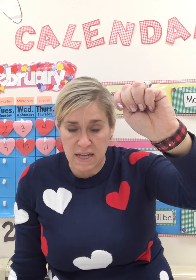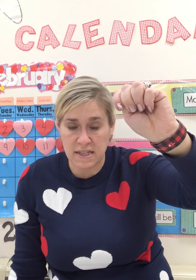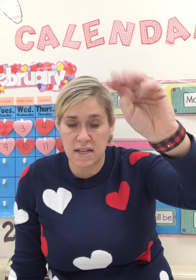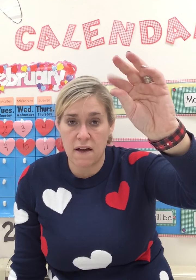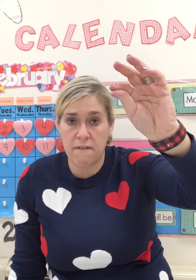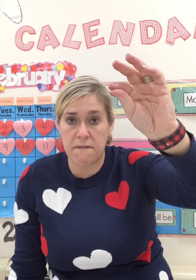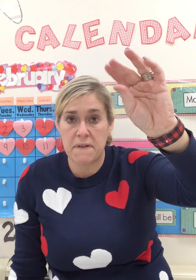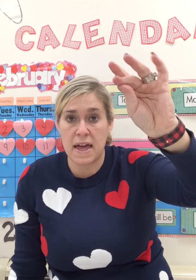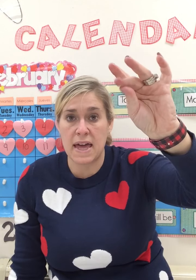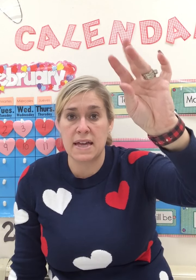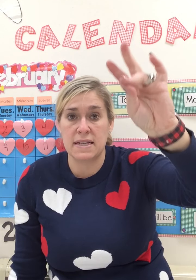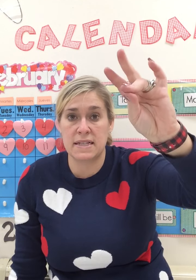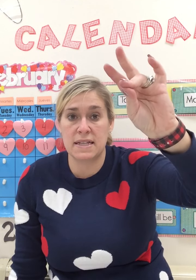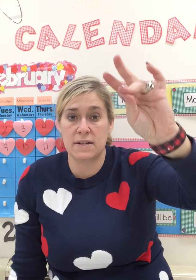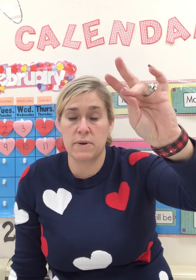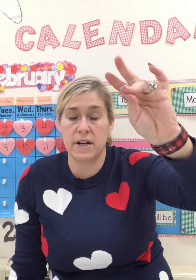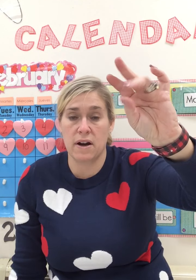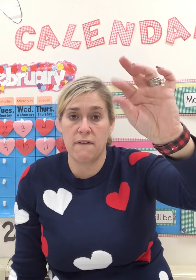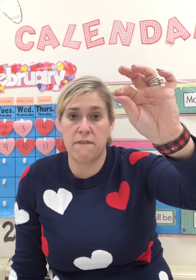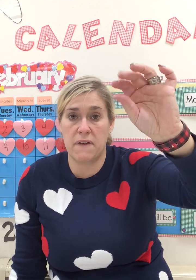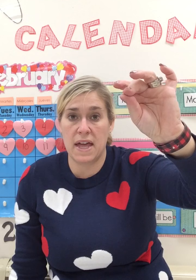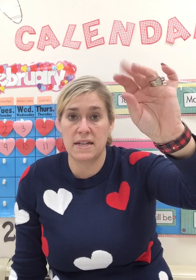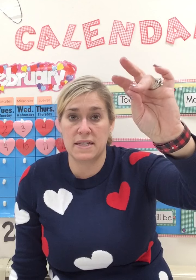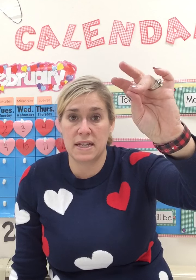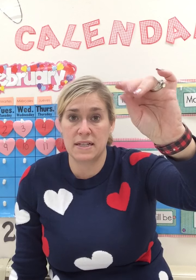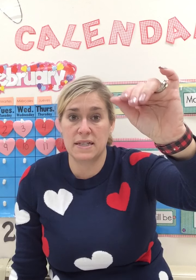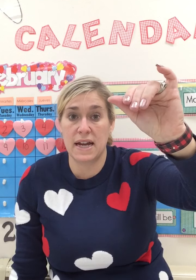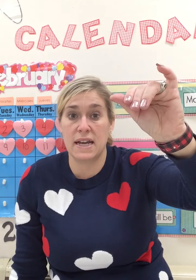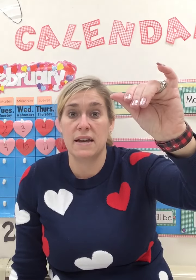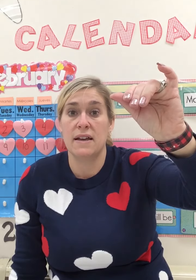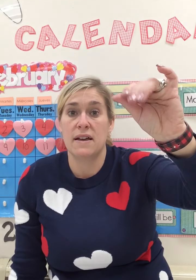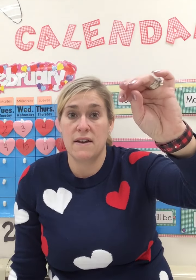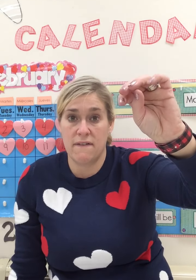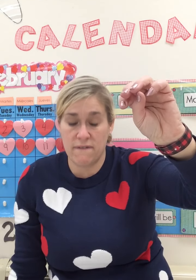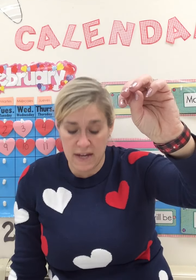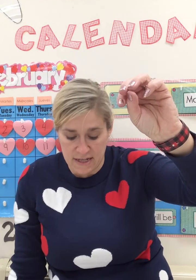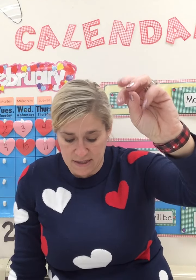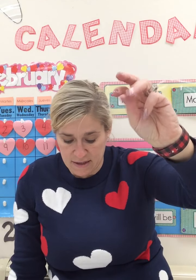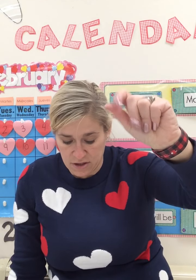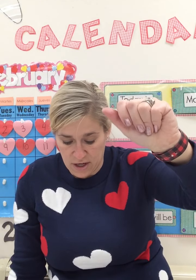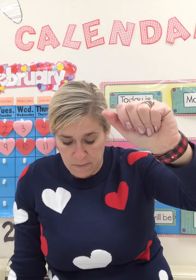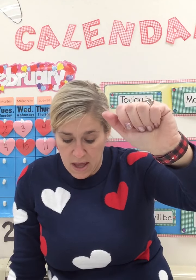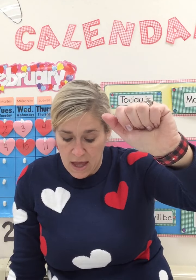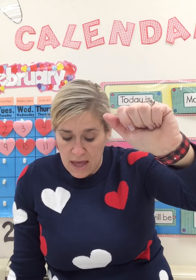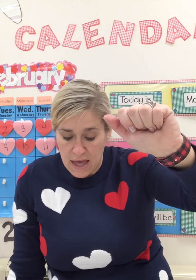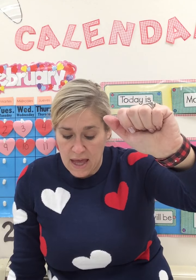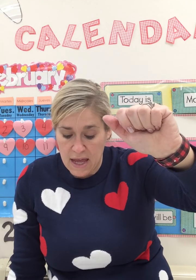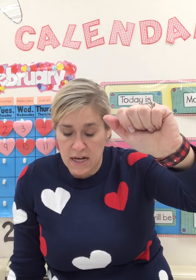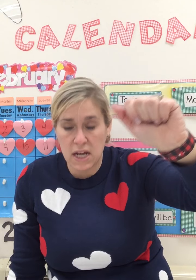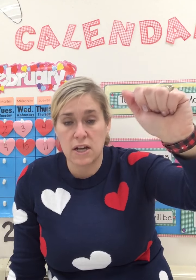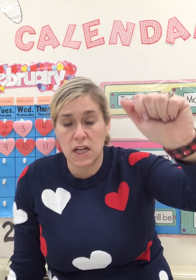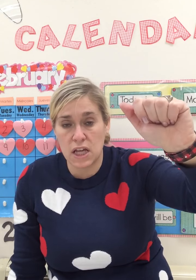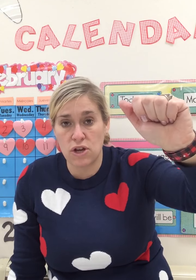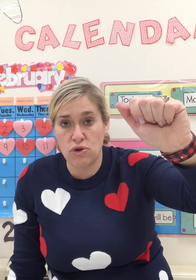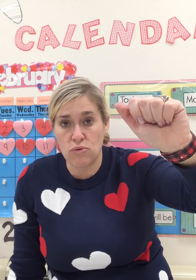face. F-A-C-E. Quicker. F-A-C-E. Slide it. Face. Good job. And cube.